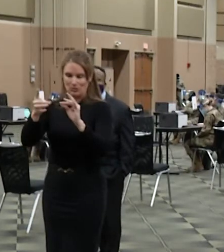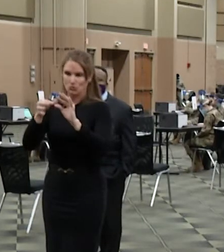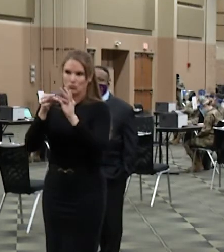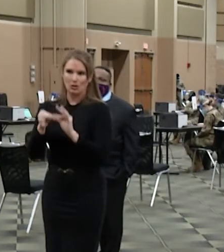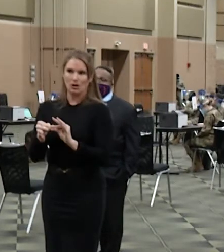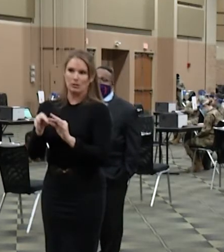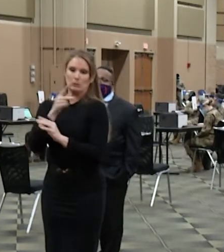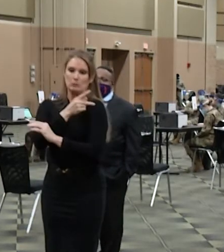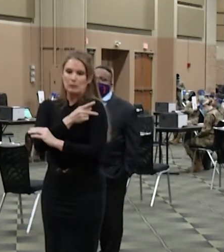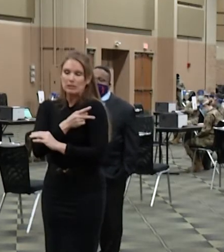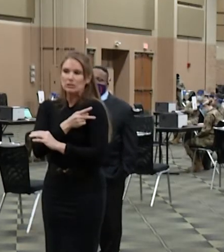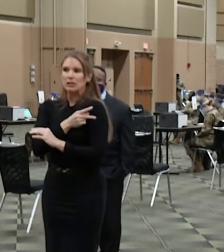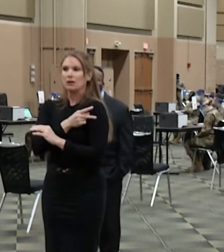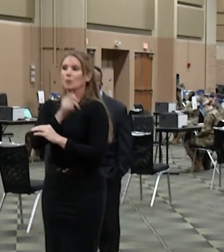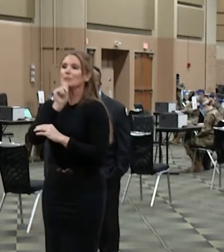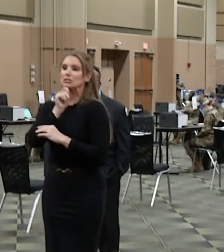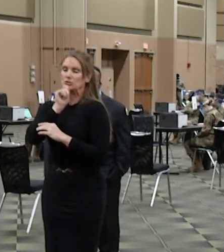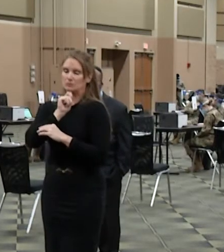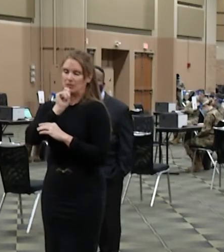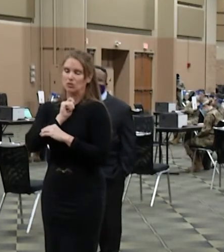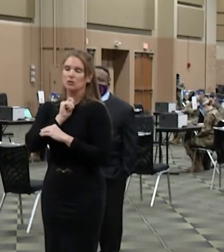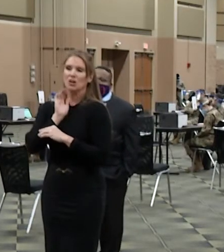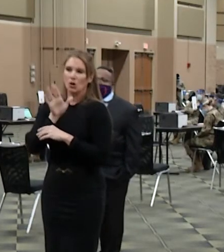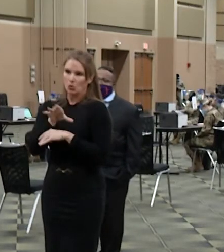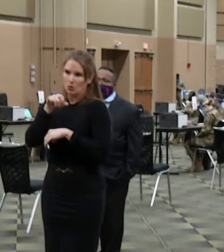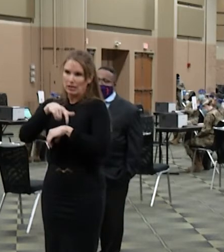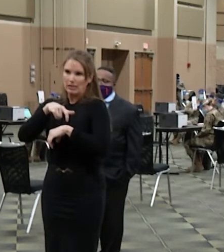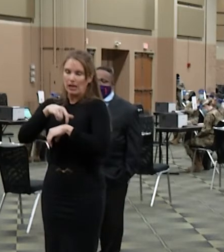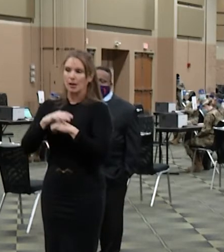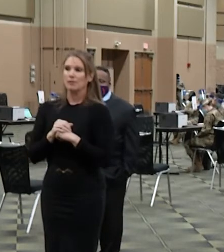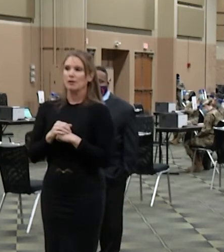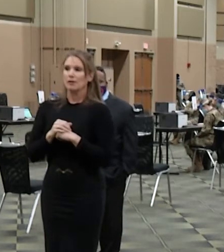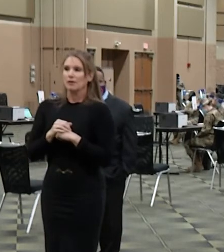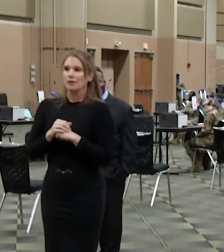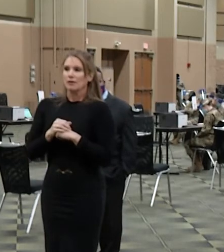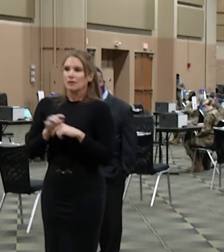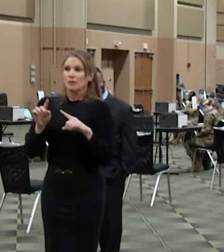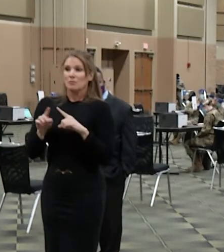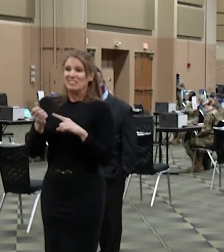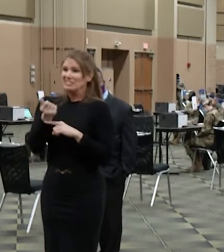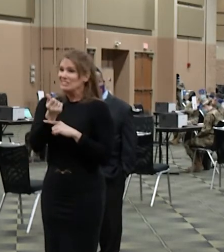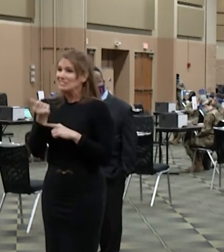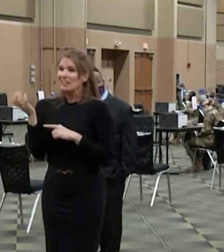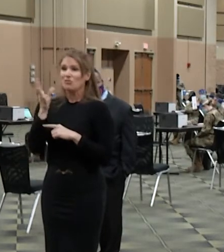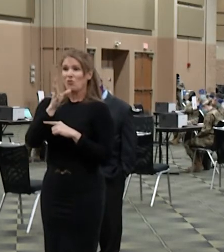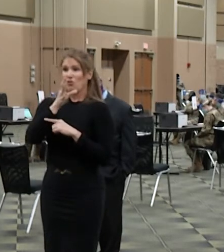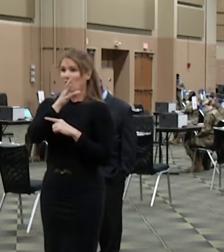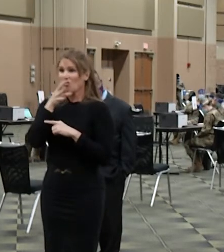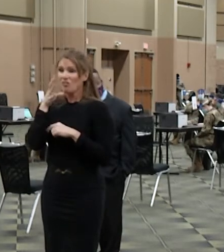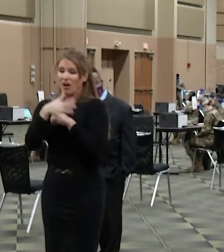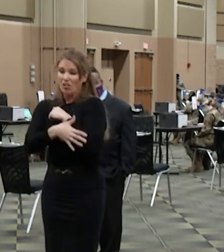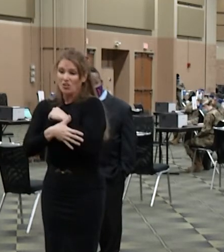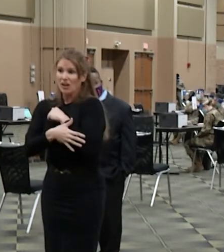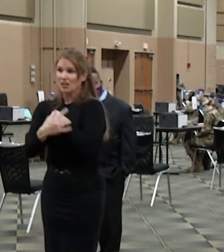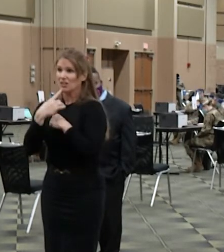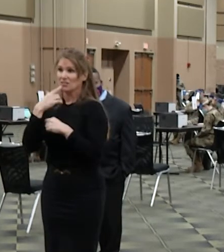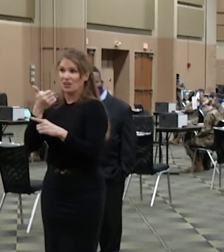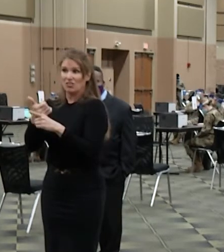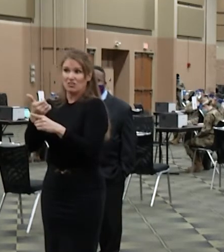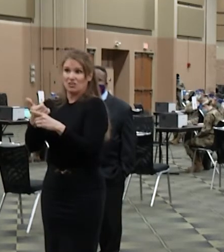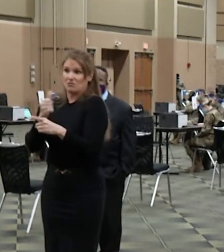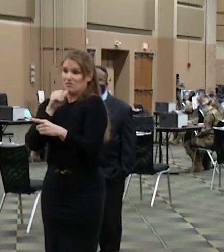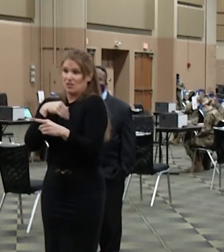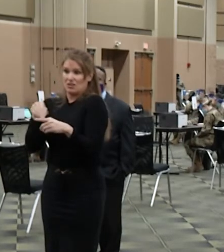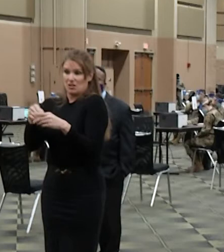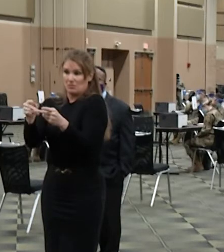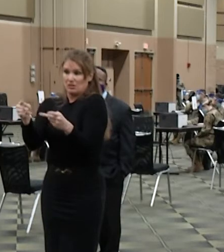of patients, and it'll take some time, but for example, there's several of the collar counties that have said they're not even in a